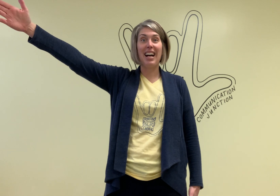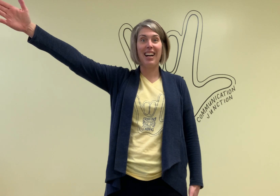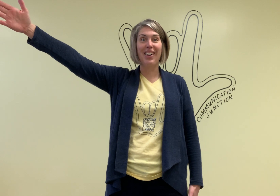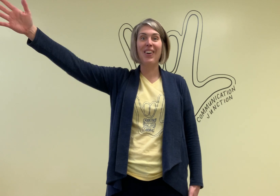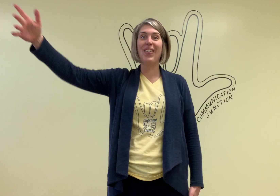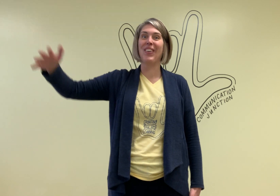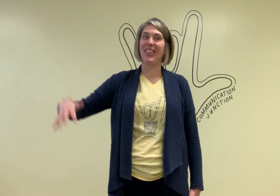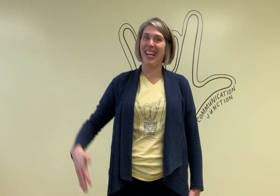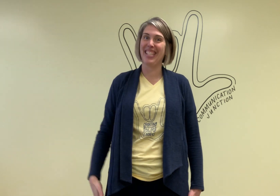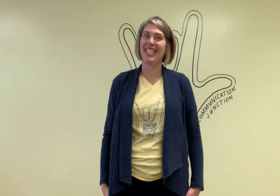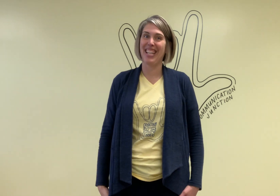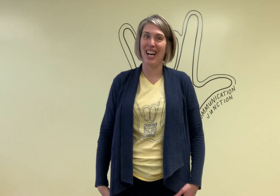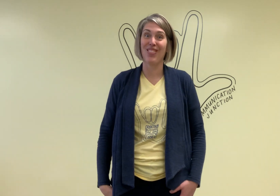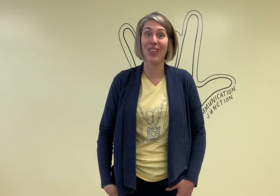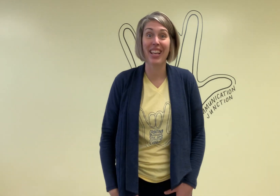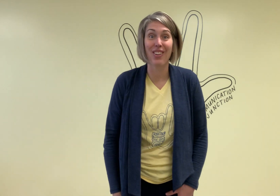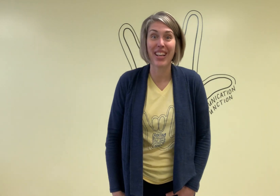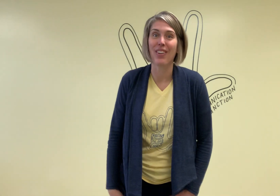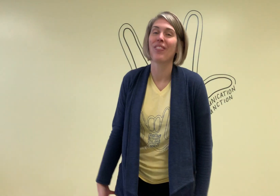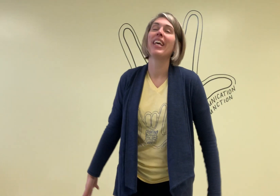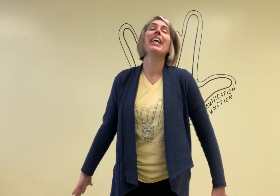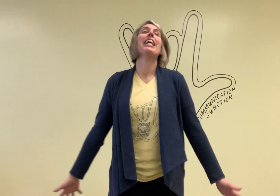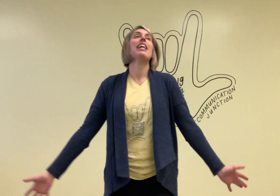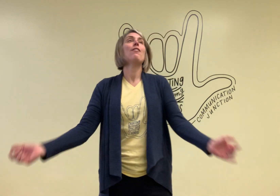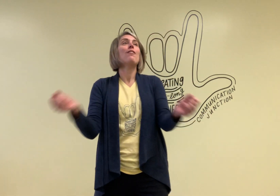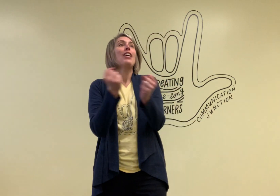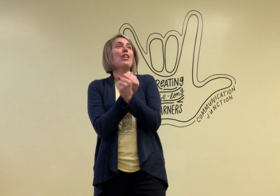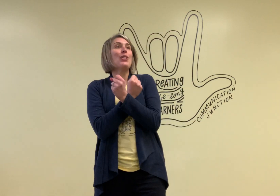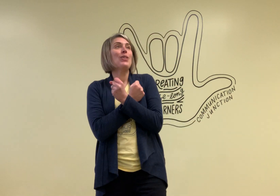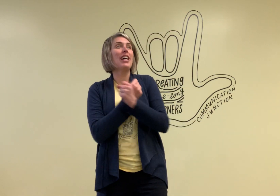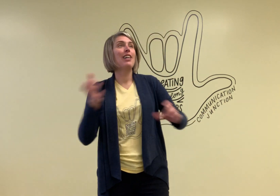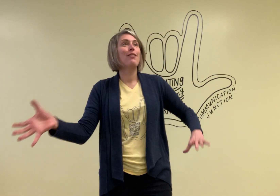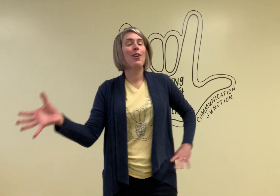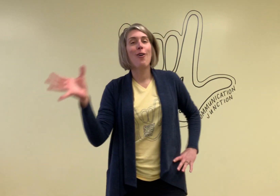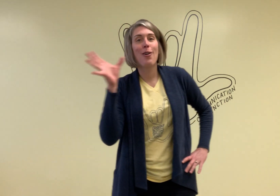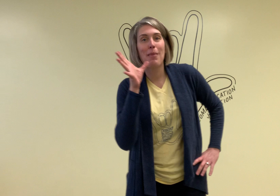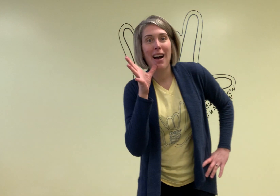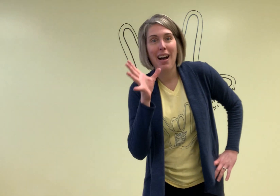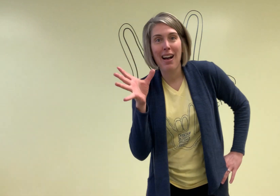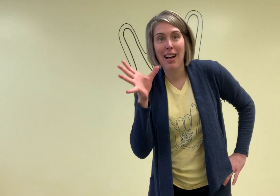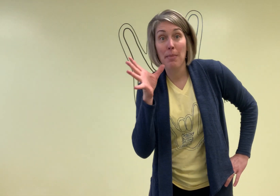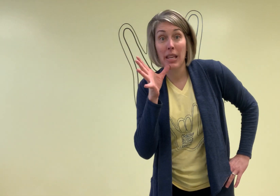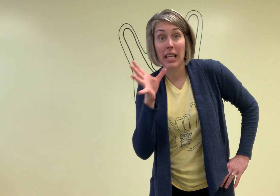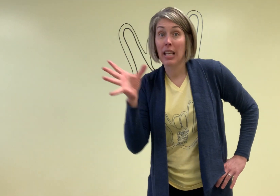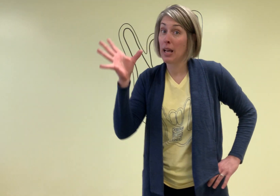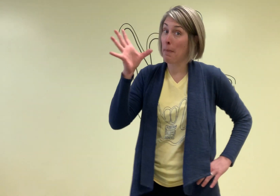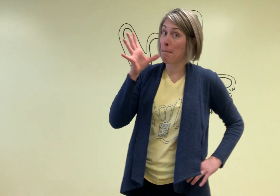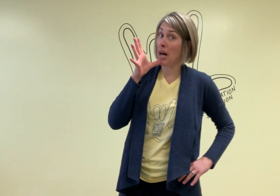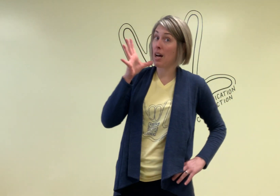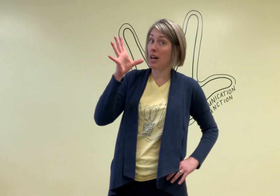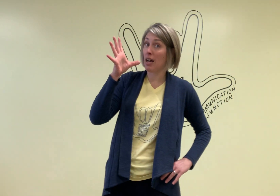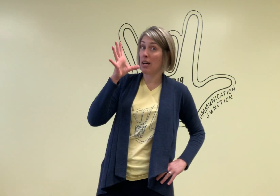Mwah! Oh, nice job. Okay, here we go. If you love your mommy,